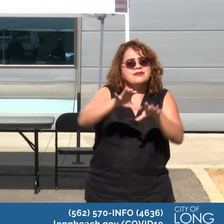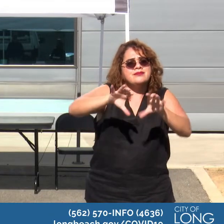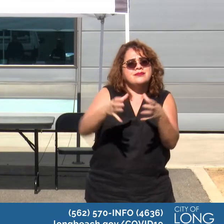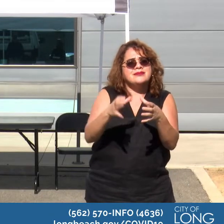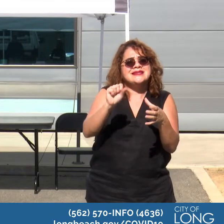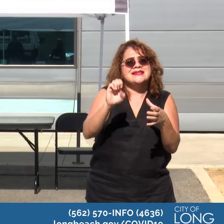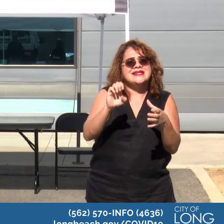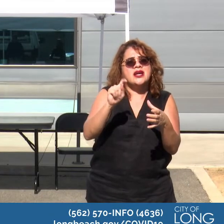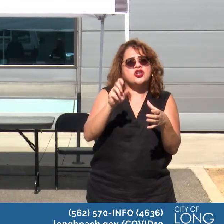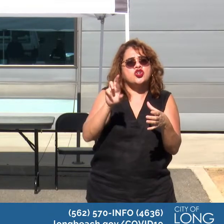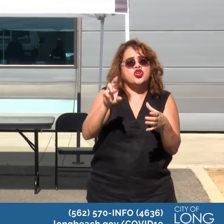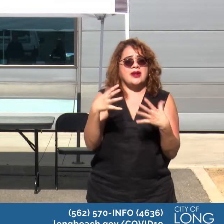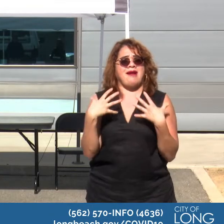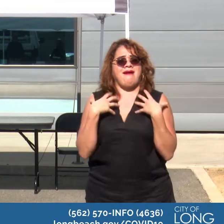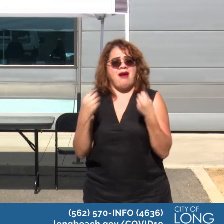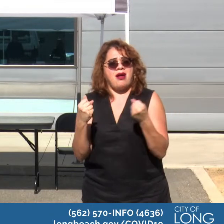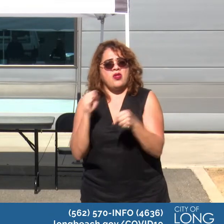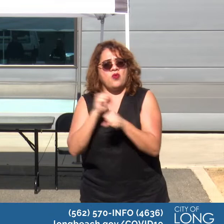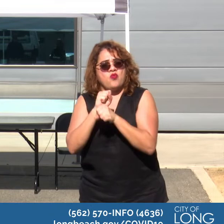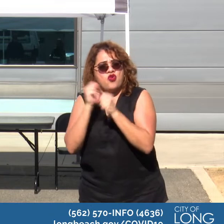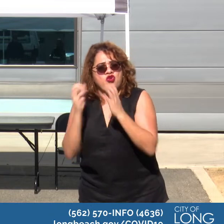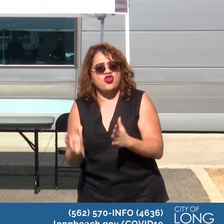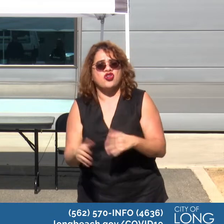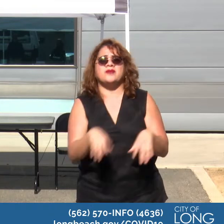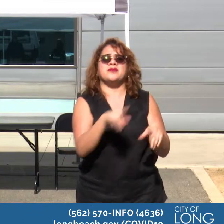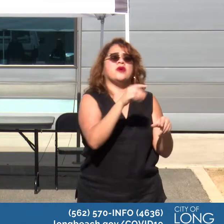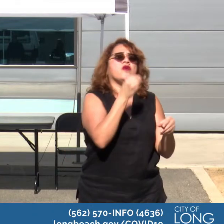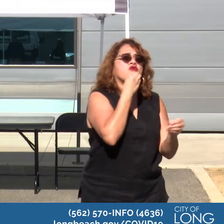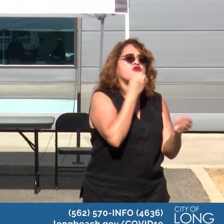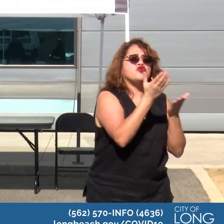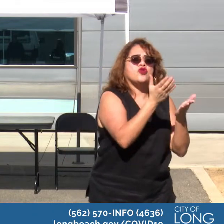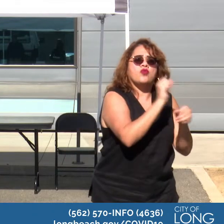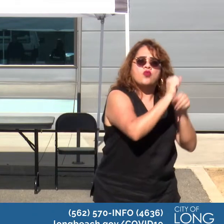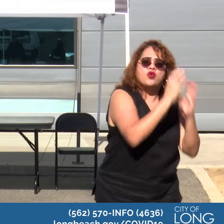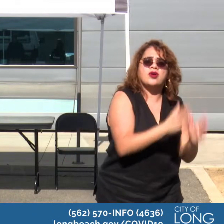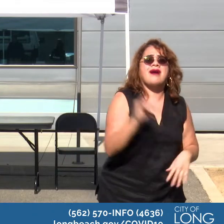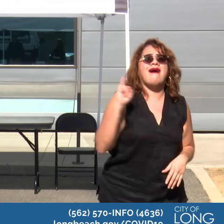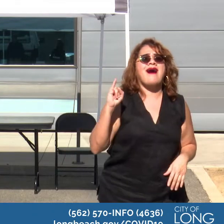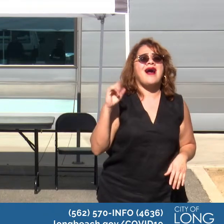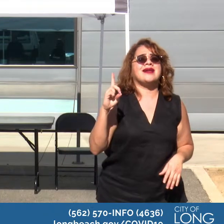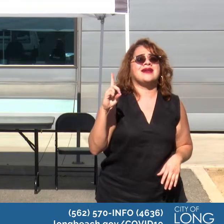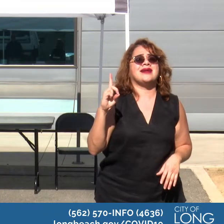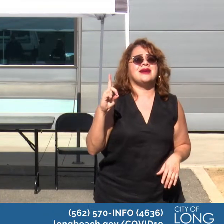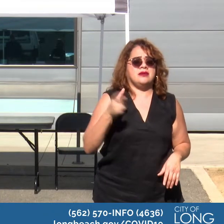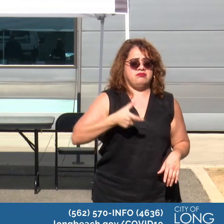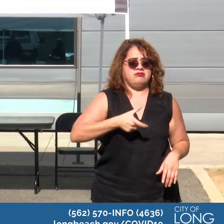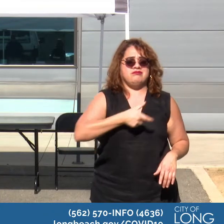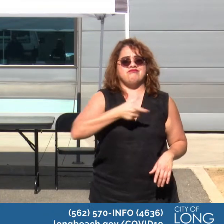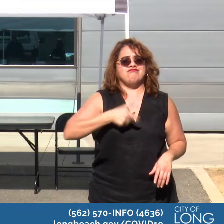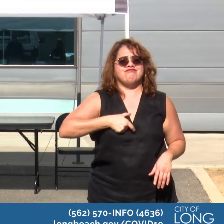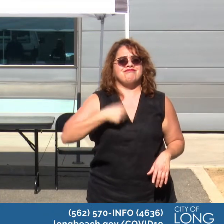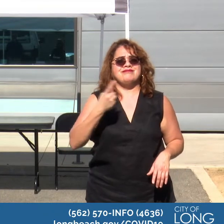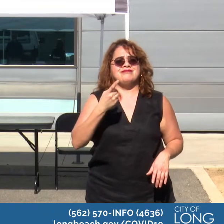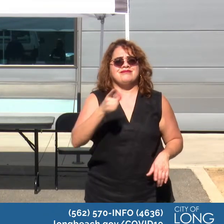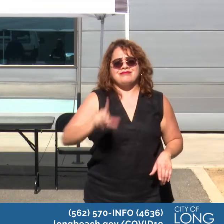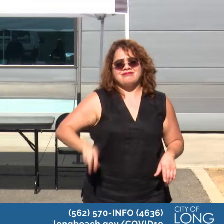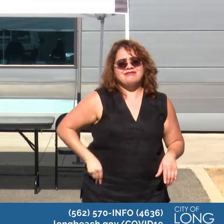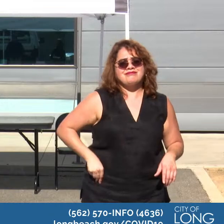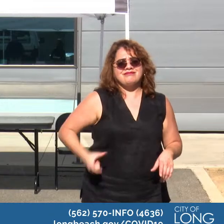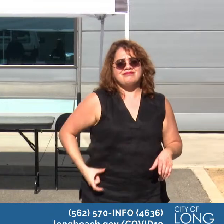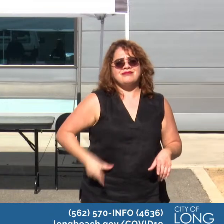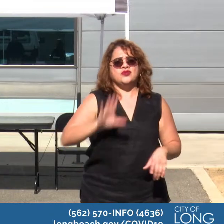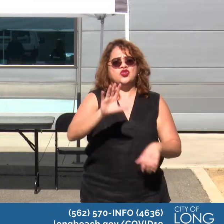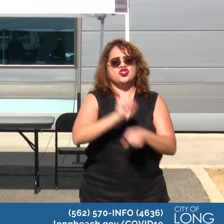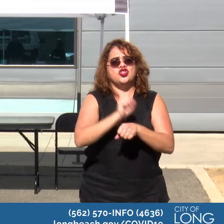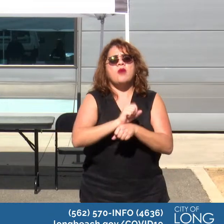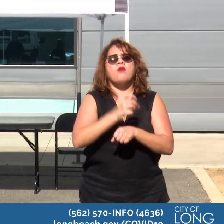bring an ID from your job, like badge or something, or that you have a pay stub, a most recent pay stub,